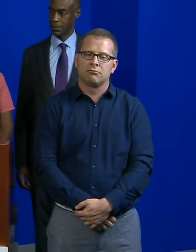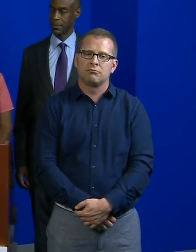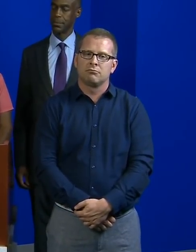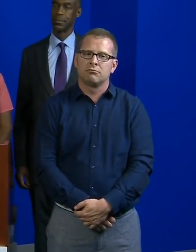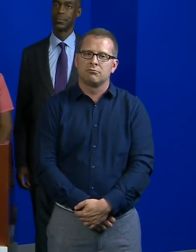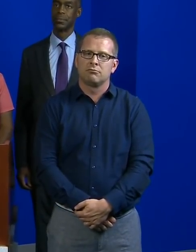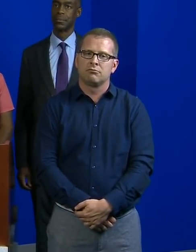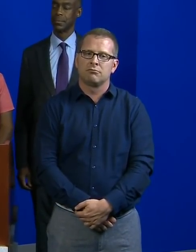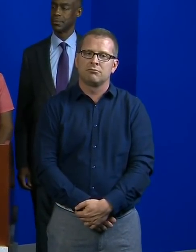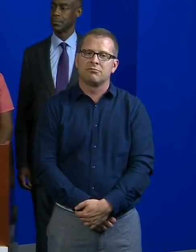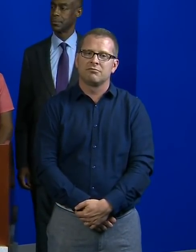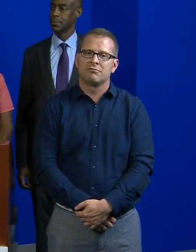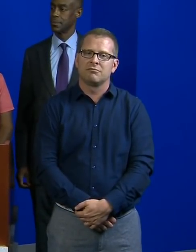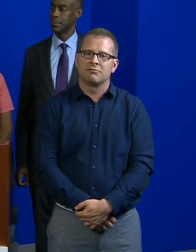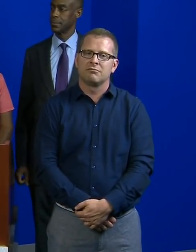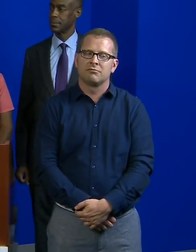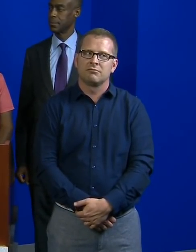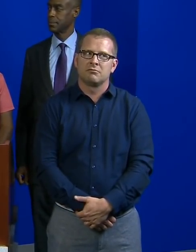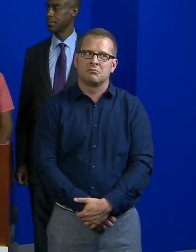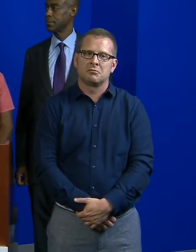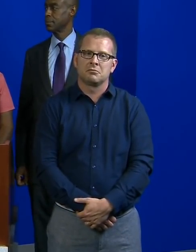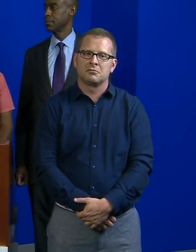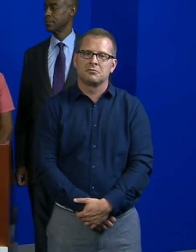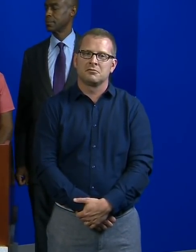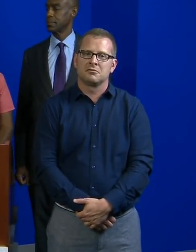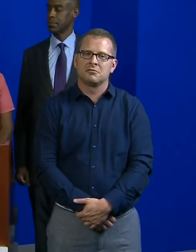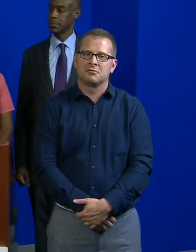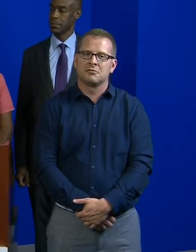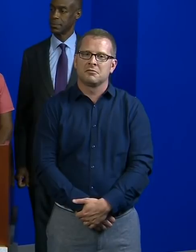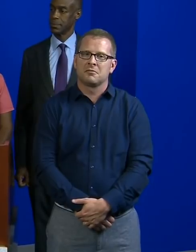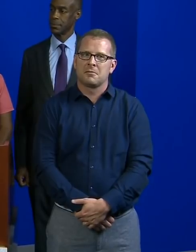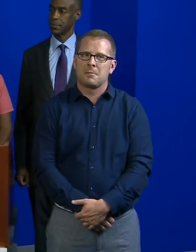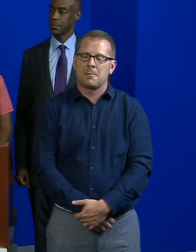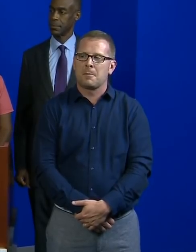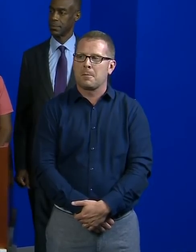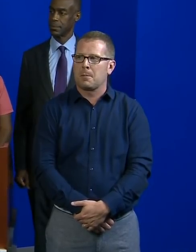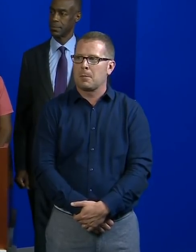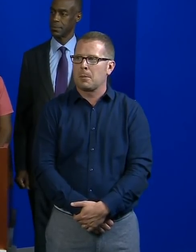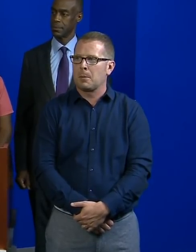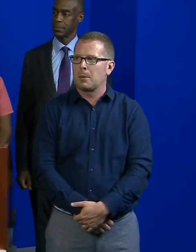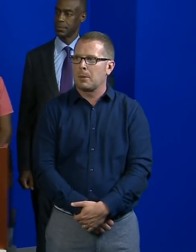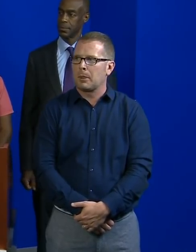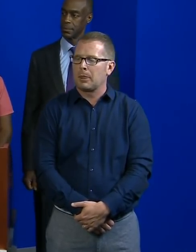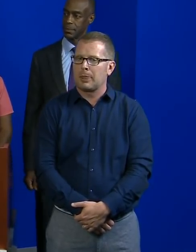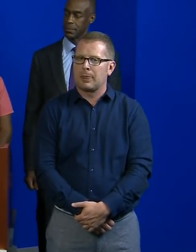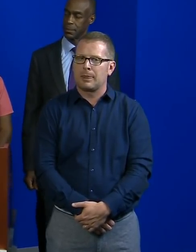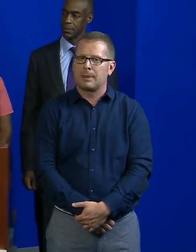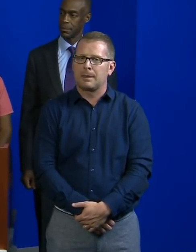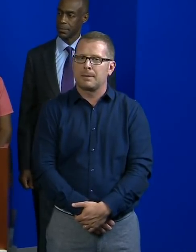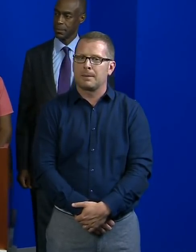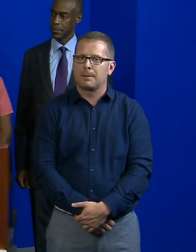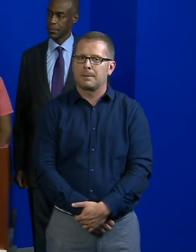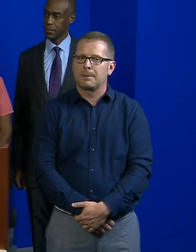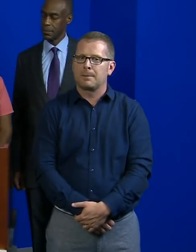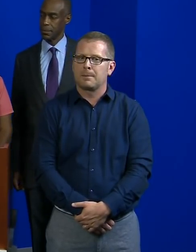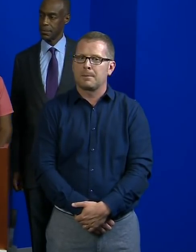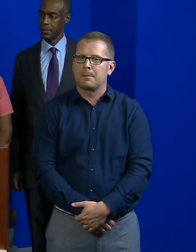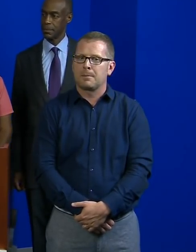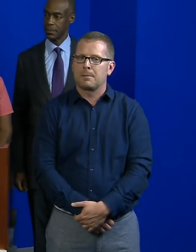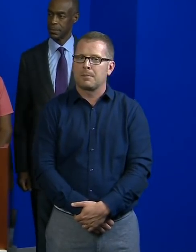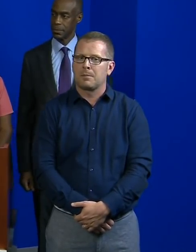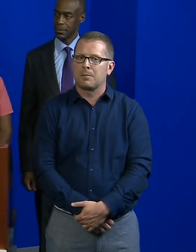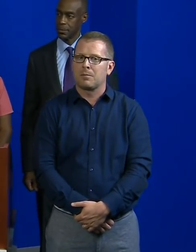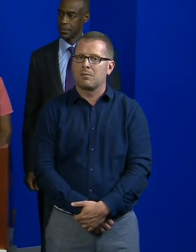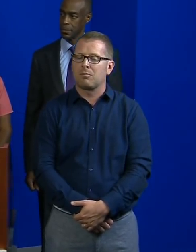winds until Friday, late Friday evening into Saturday morning. So traffic is still